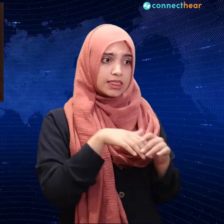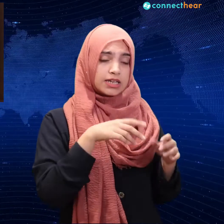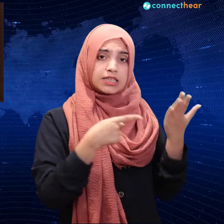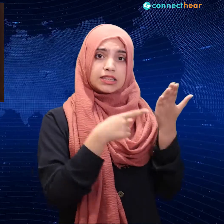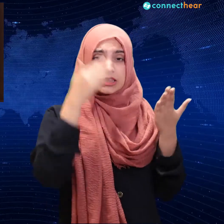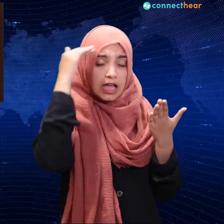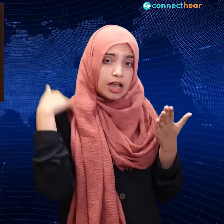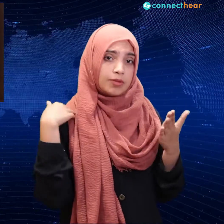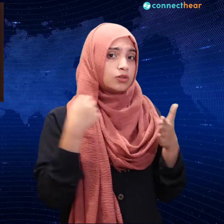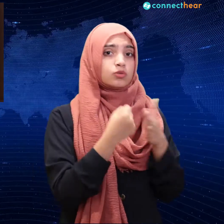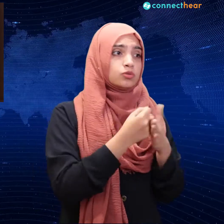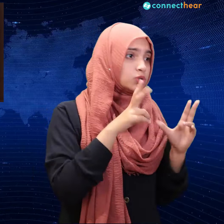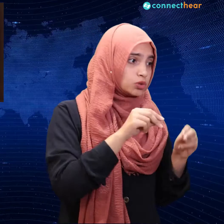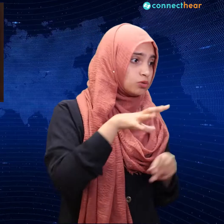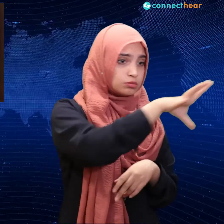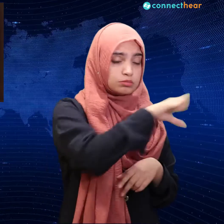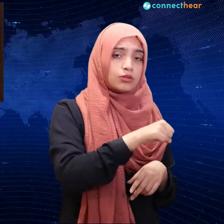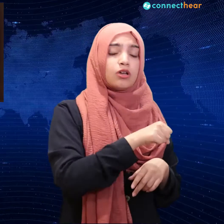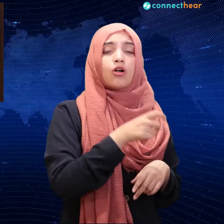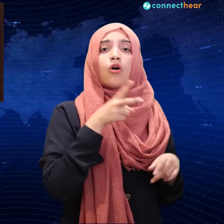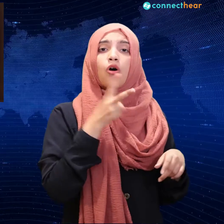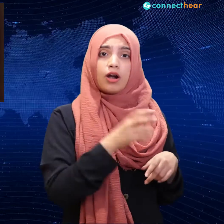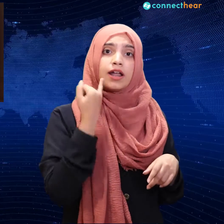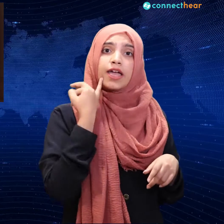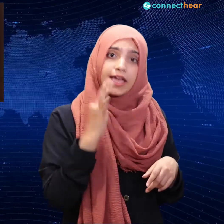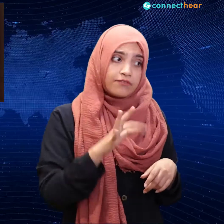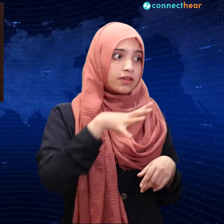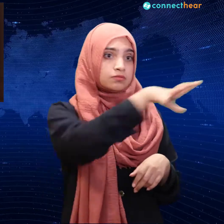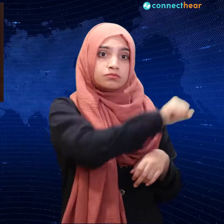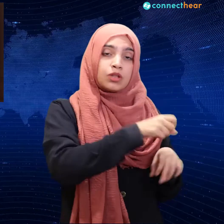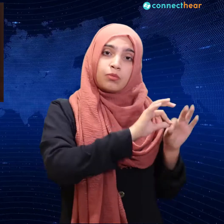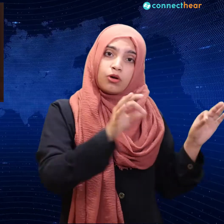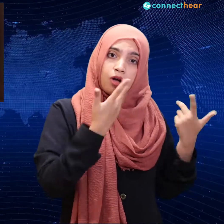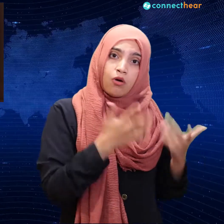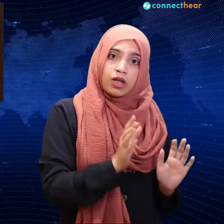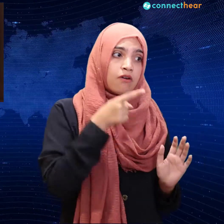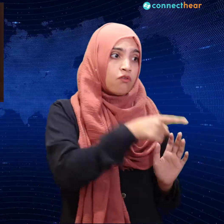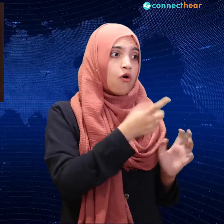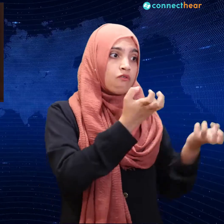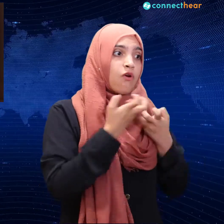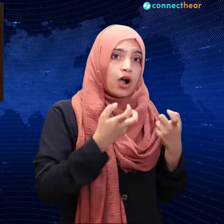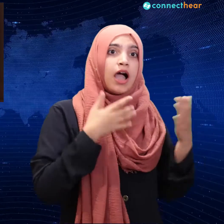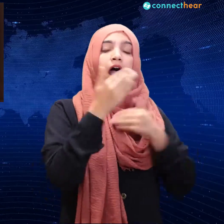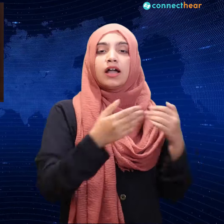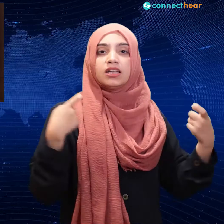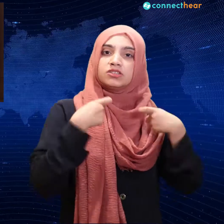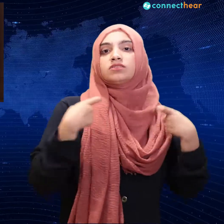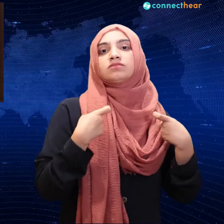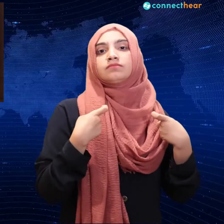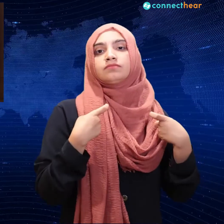to take over Afghanistan militarily, there would be a protracted civil war, which is what we were scared of, because